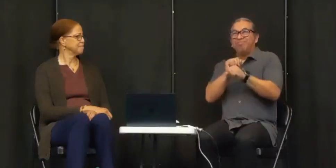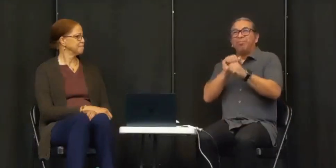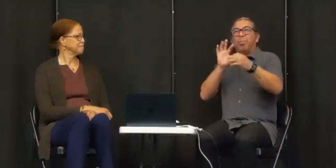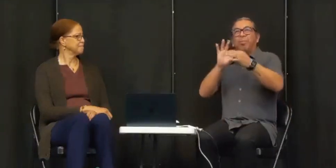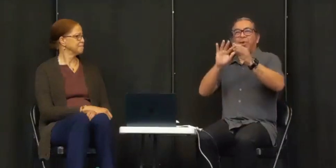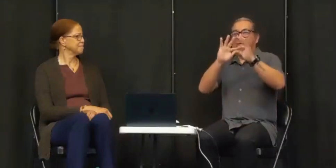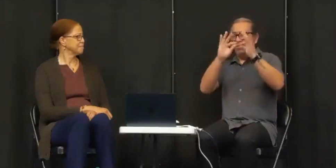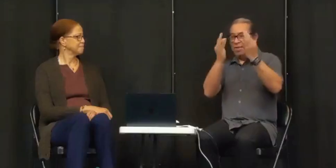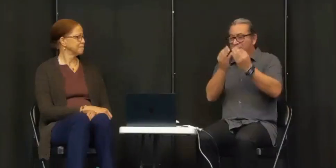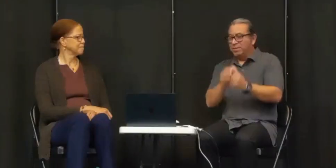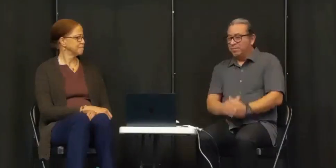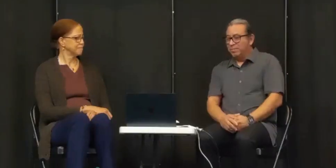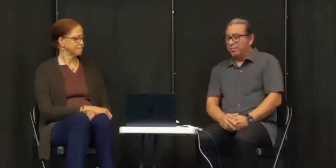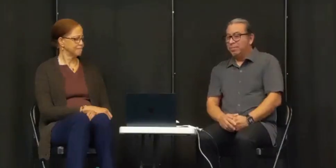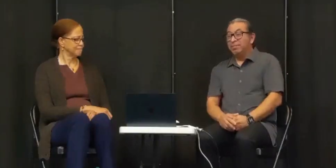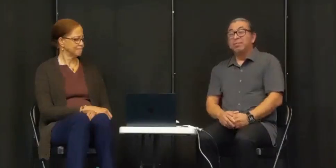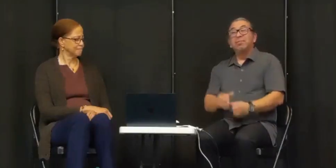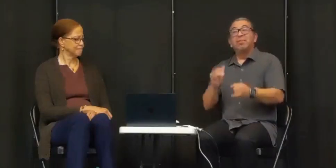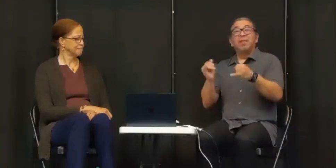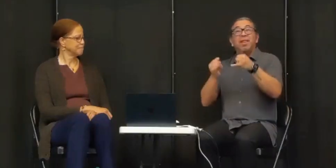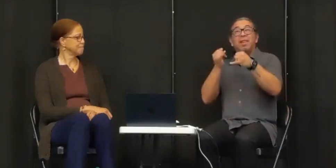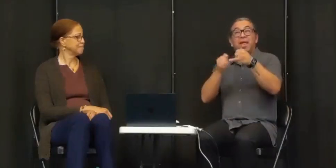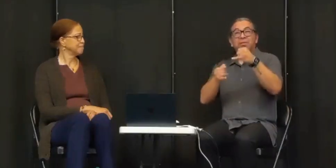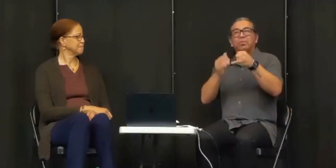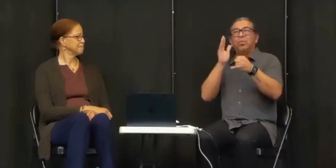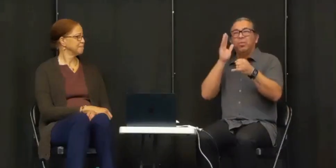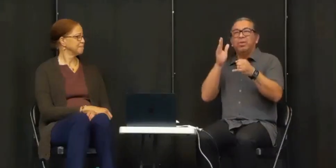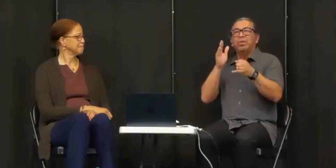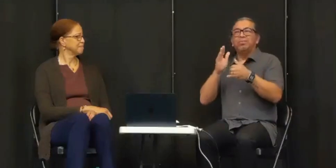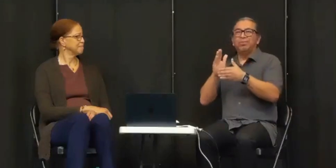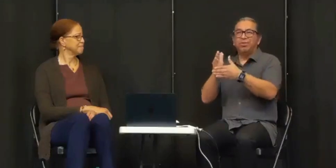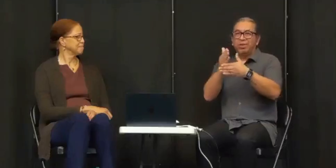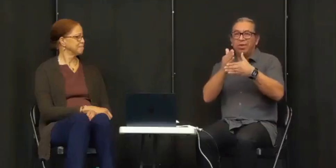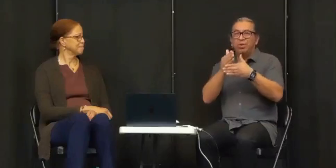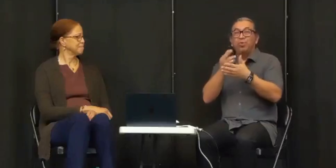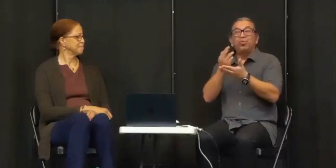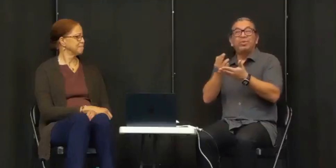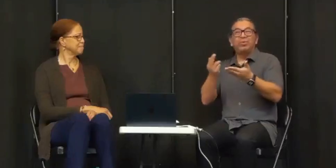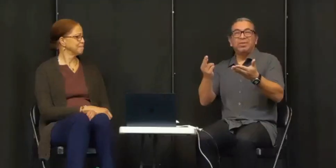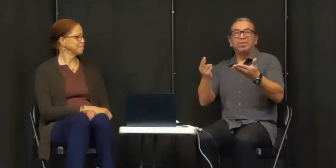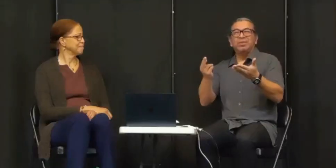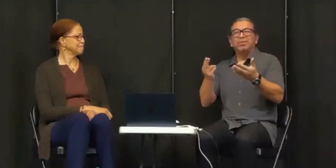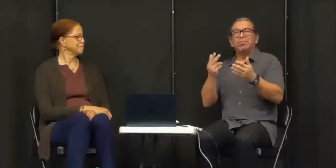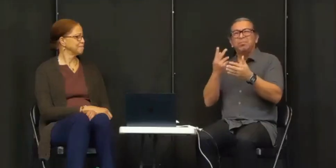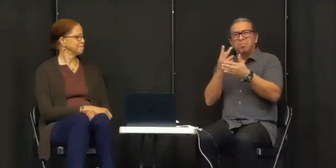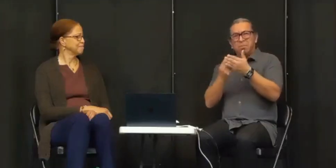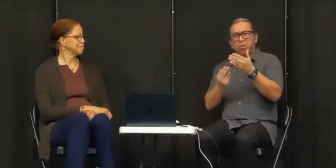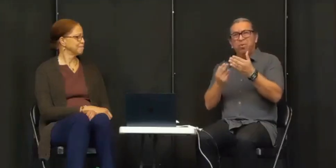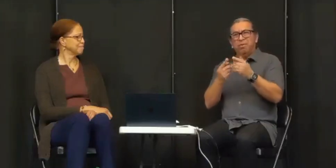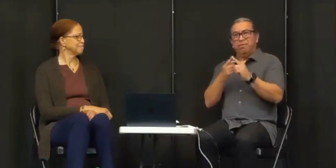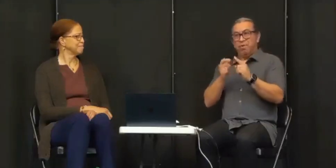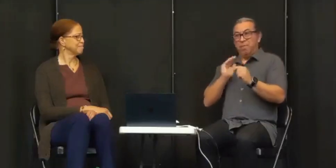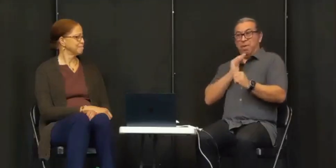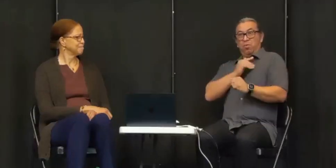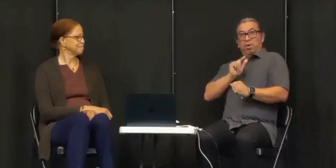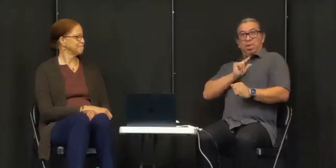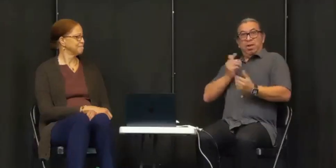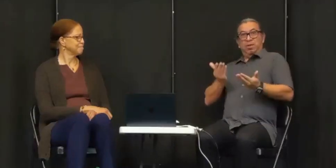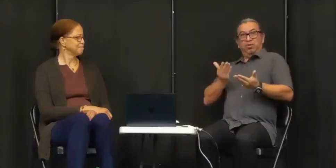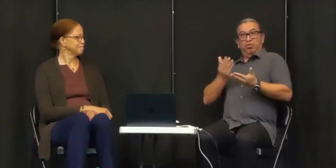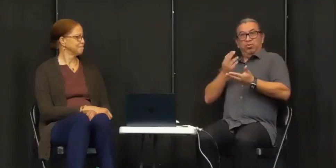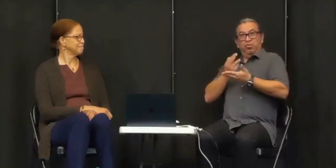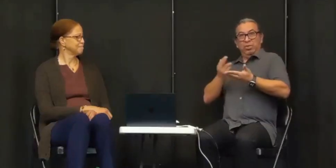participation, and feel part of the inclusion of the family. Lastly, we'll share resources that are available both